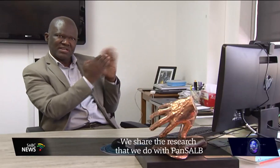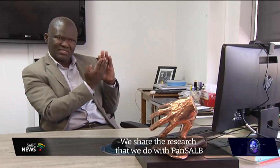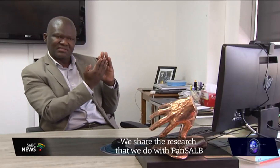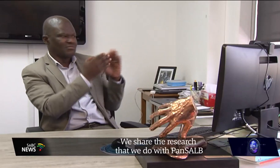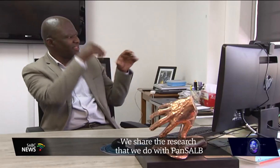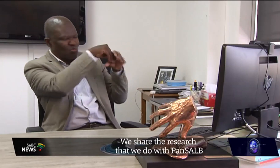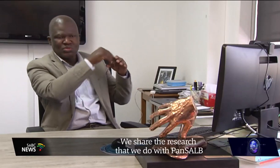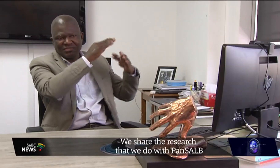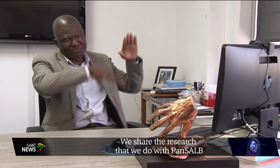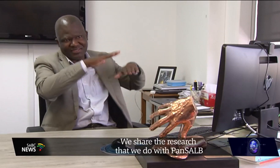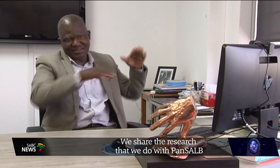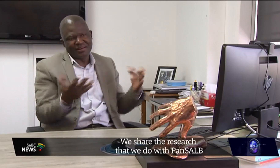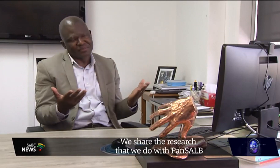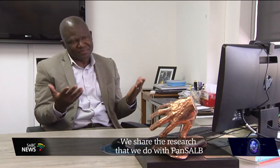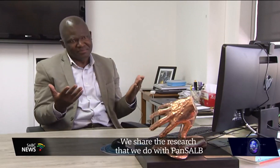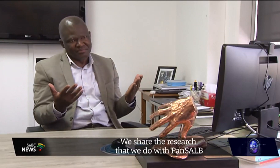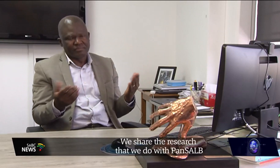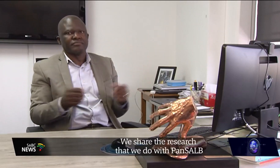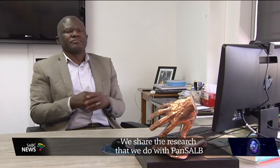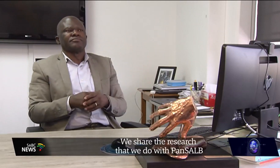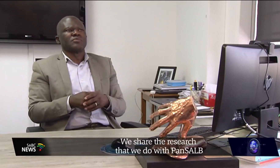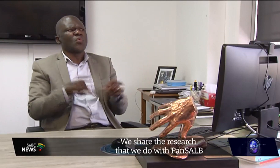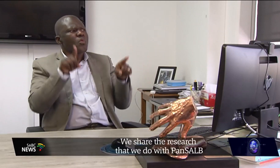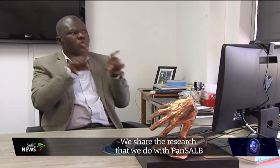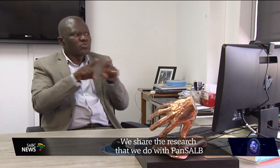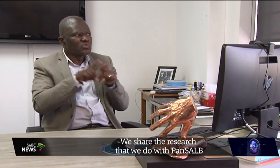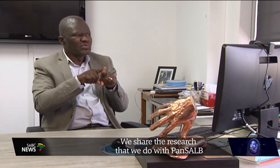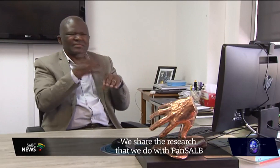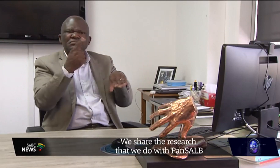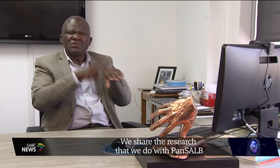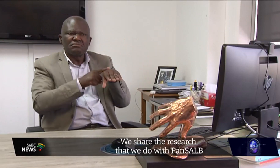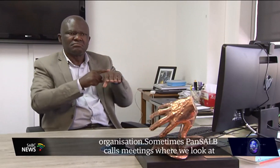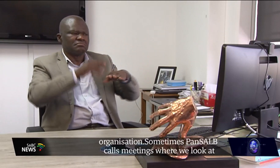re dirang re share le batho ba ko PanSALB jwale ka organization.